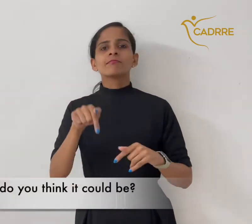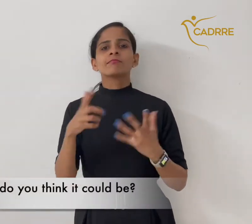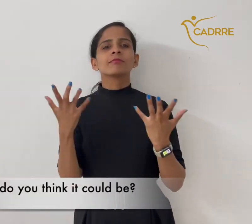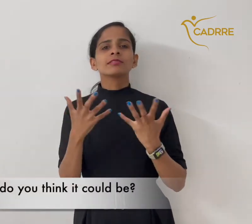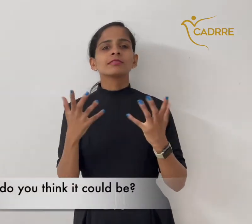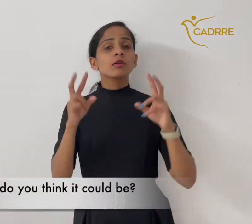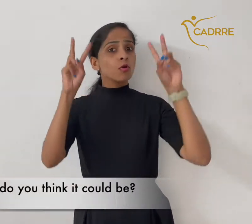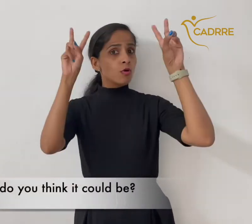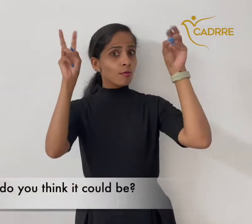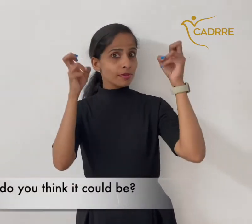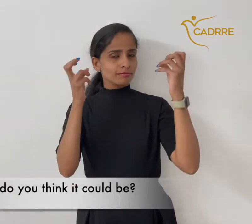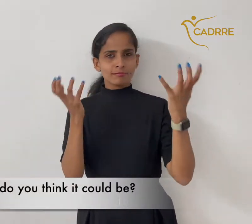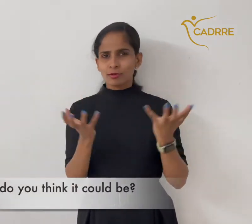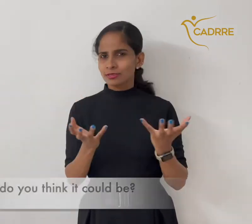What do you think it could be?